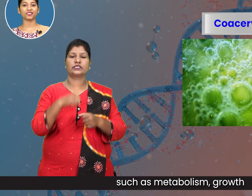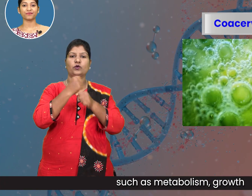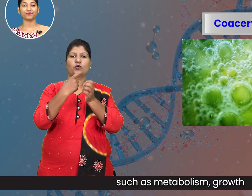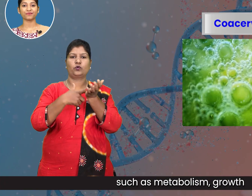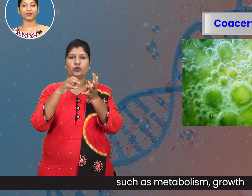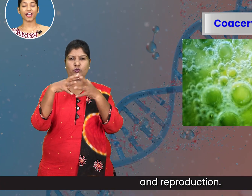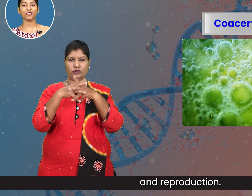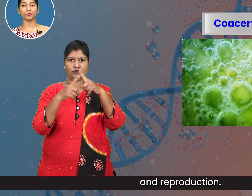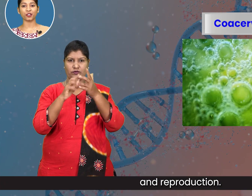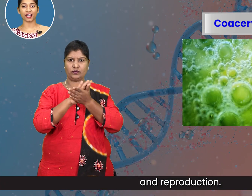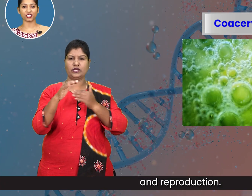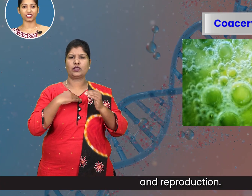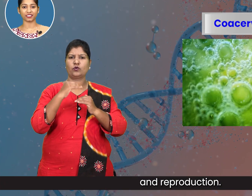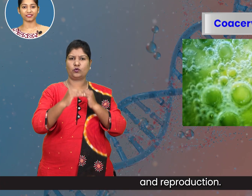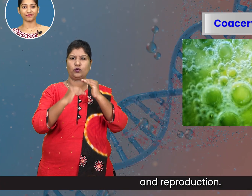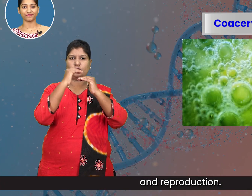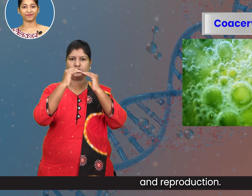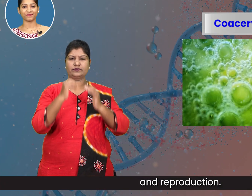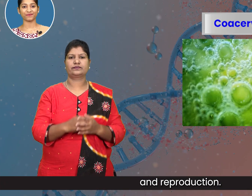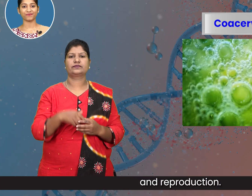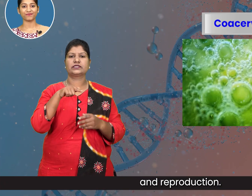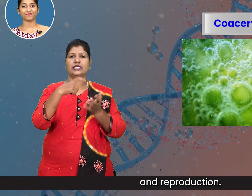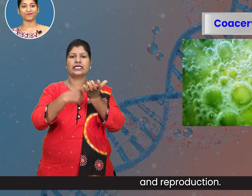growth and reproduction.